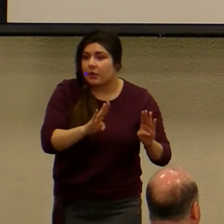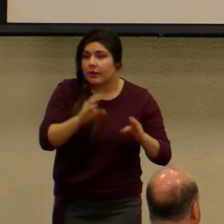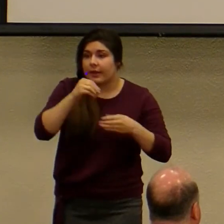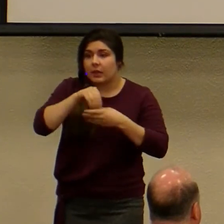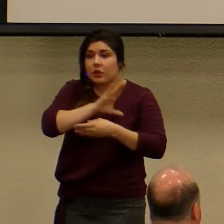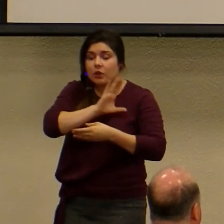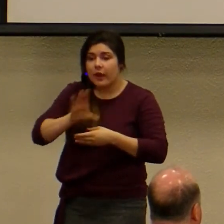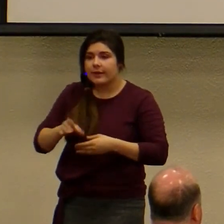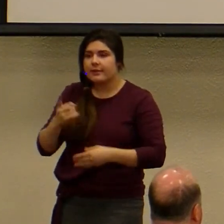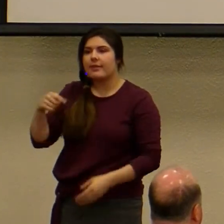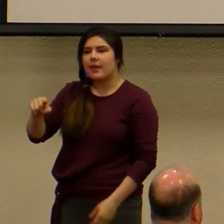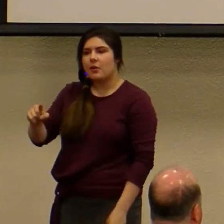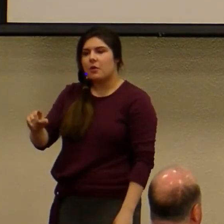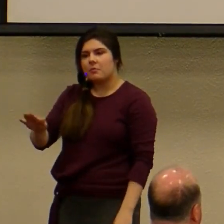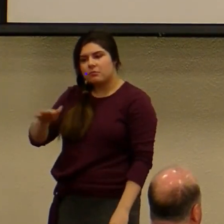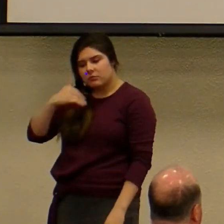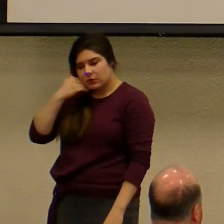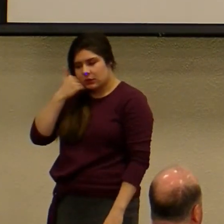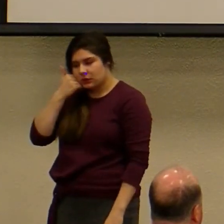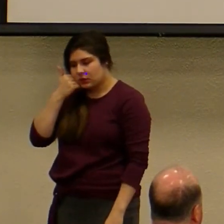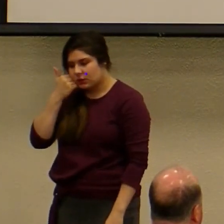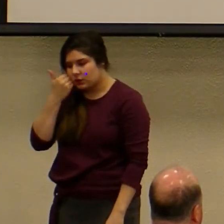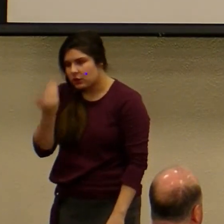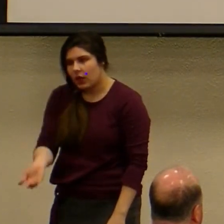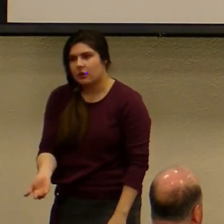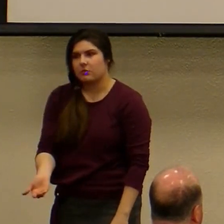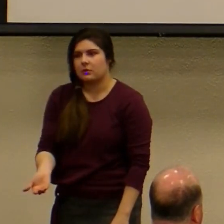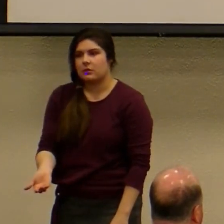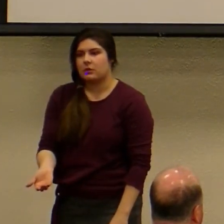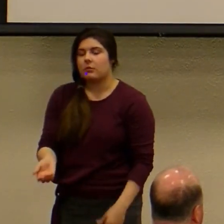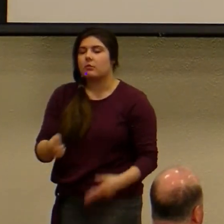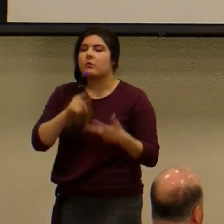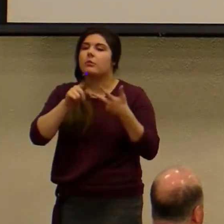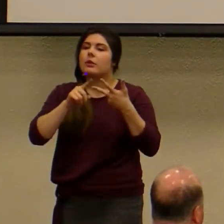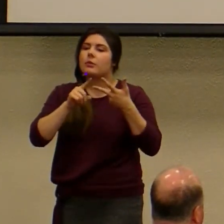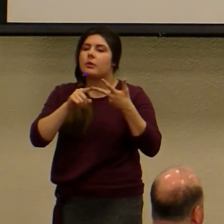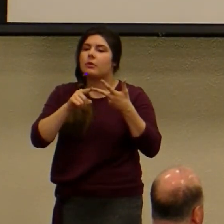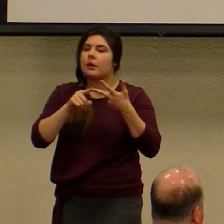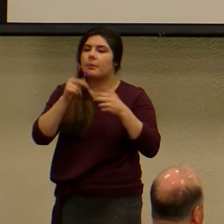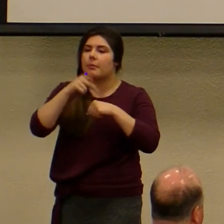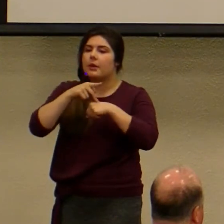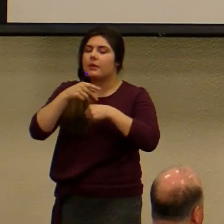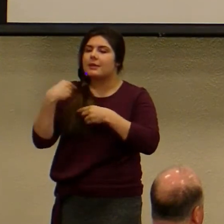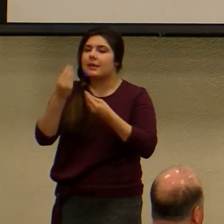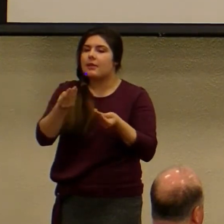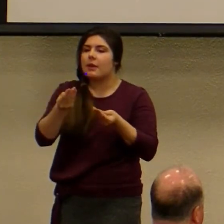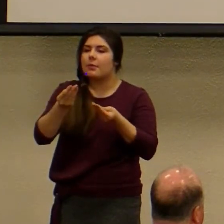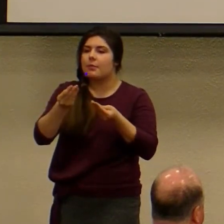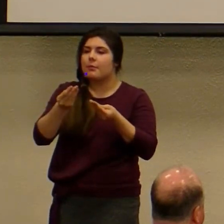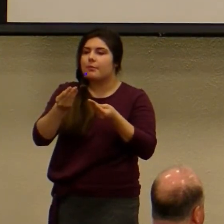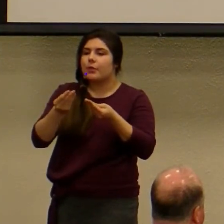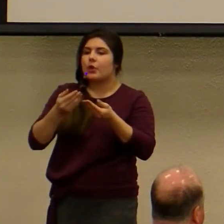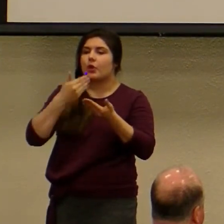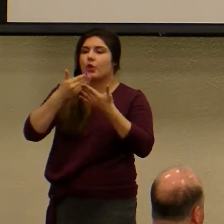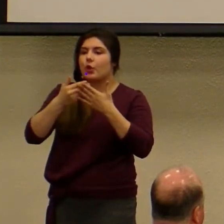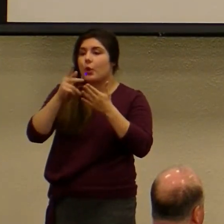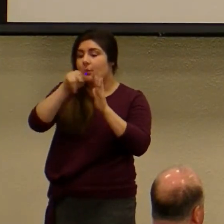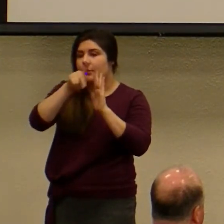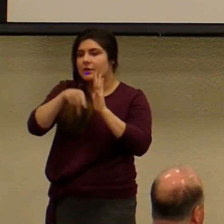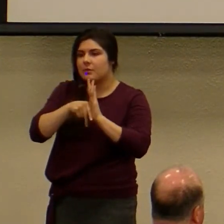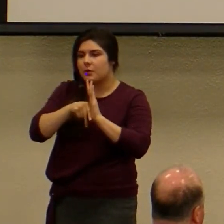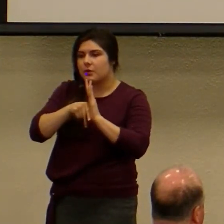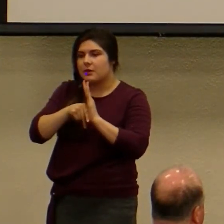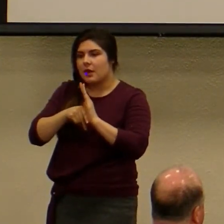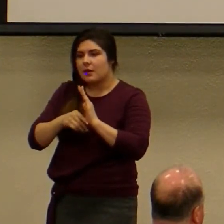Christ will be put to shame. Watch what he does. Point number 3. Point number 3, he gives practical principles that push back